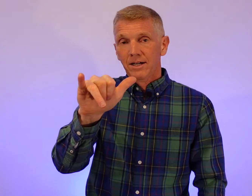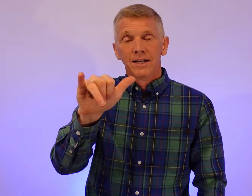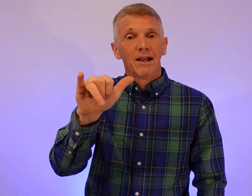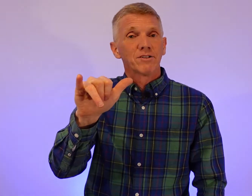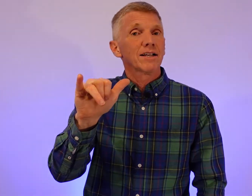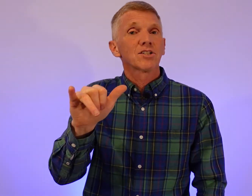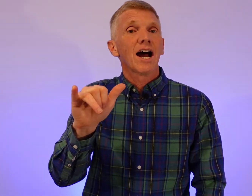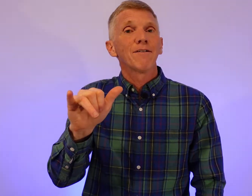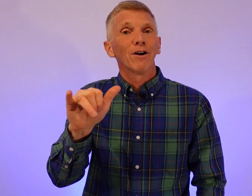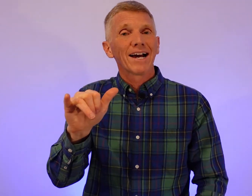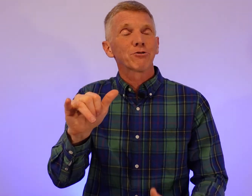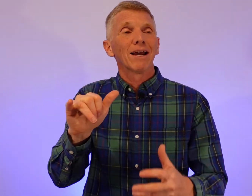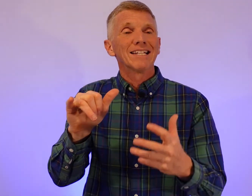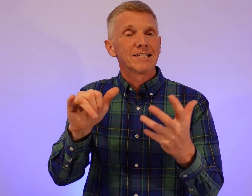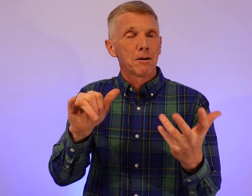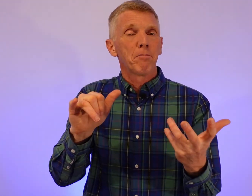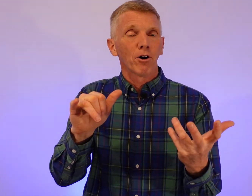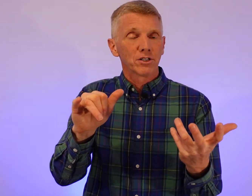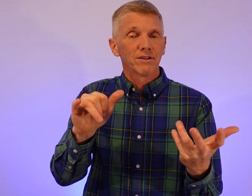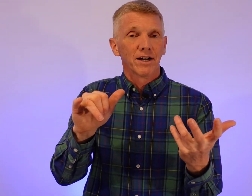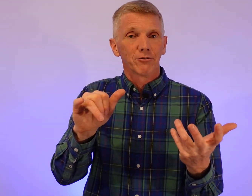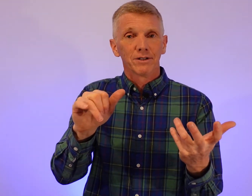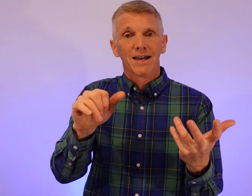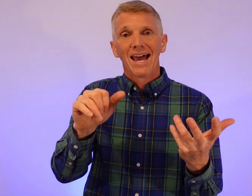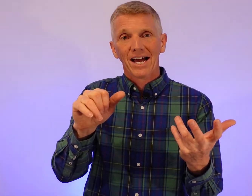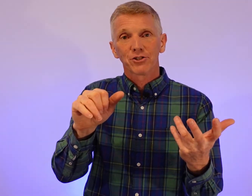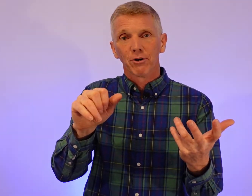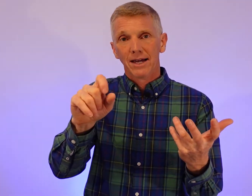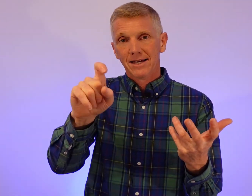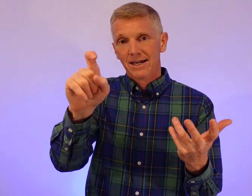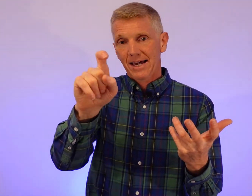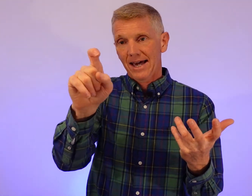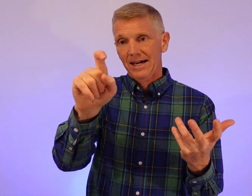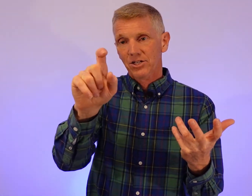Now there's not a sign for x-ray in some parts of the country. X-ray,